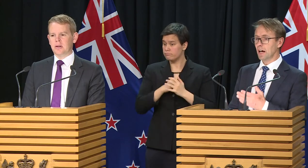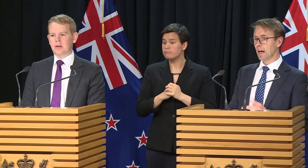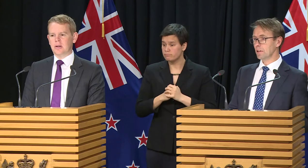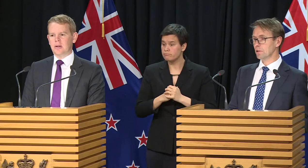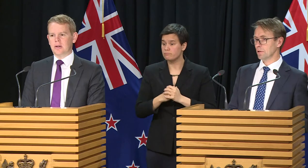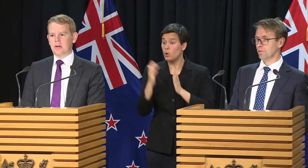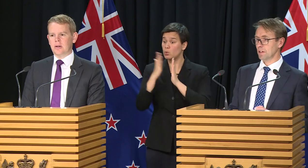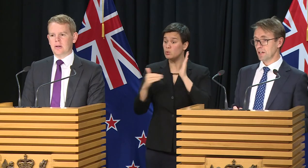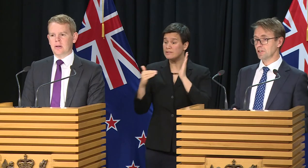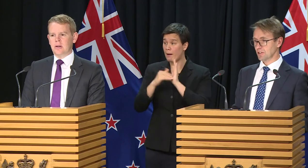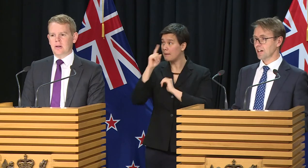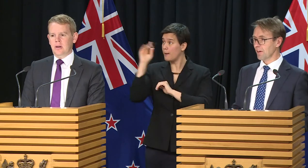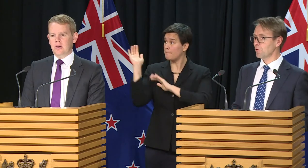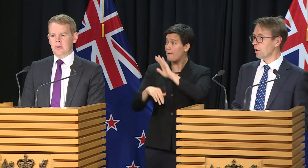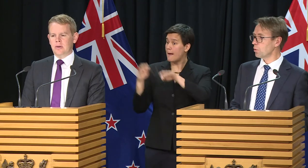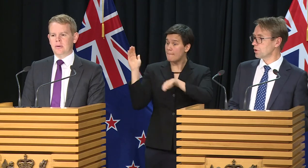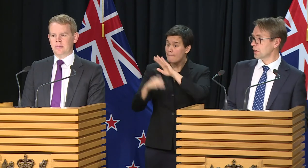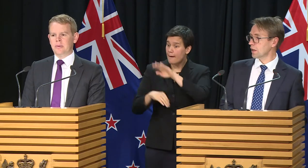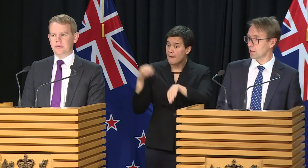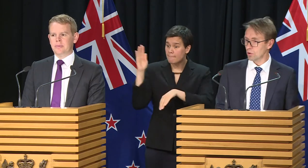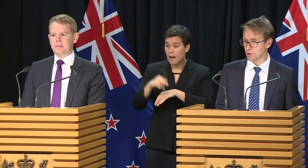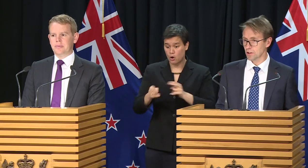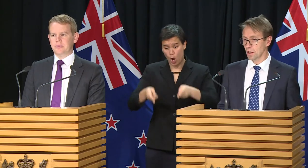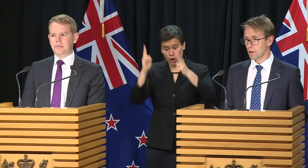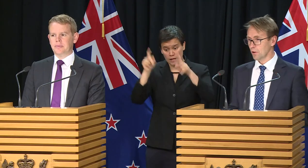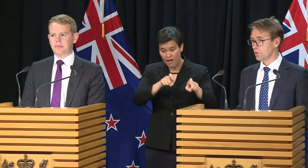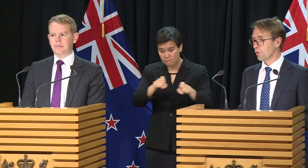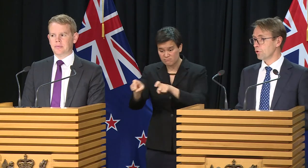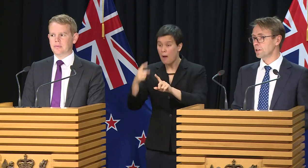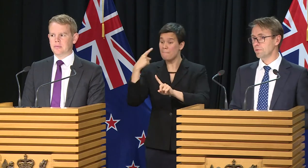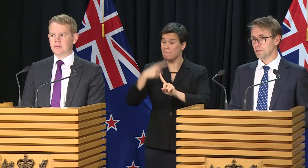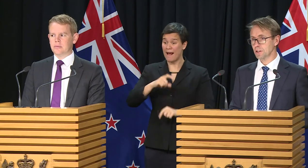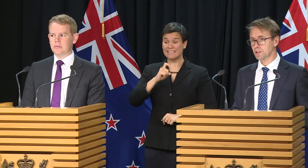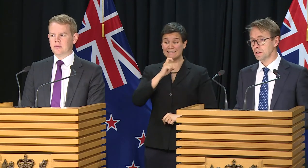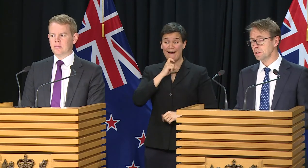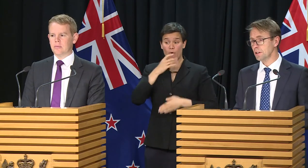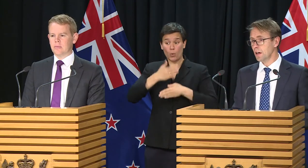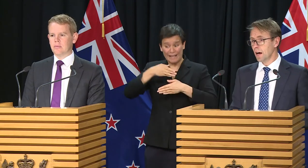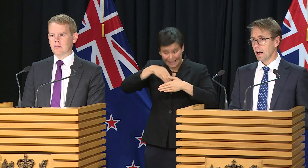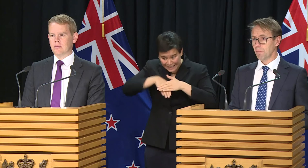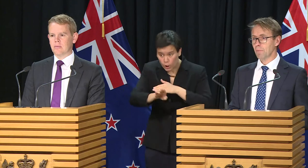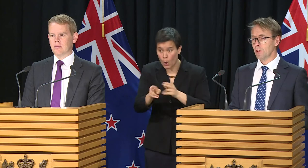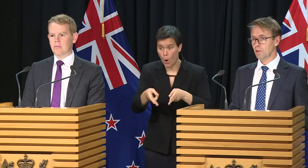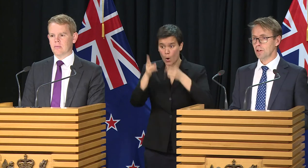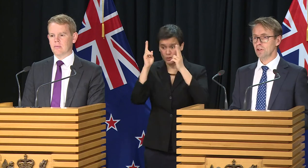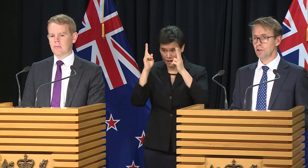Kiwis and the fantastic staff who are working across over 30 facilities,